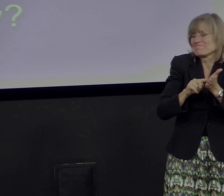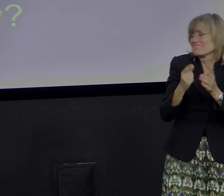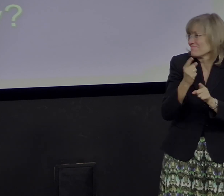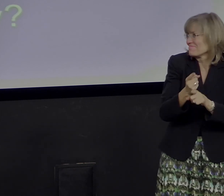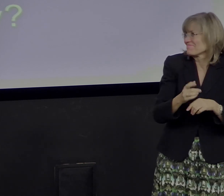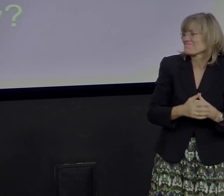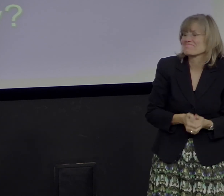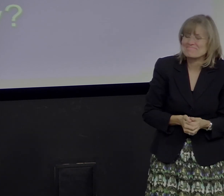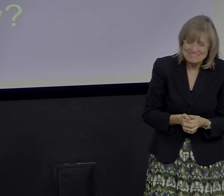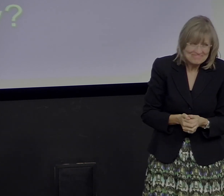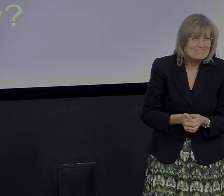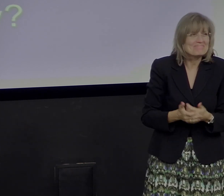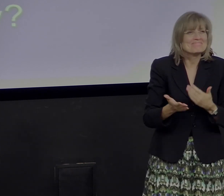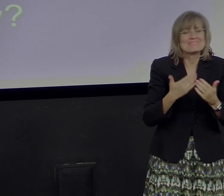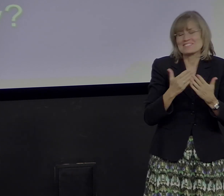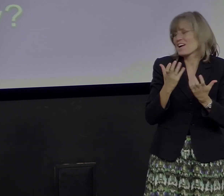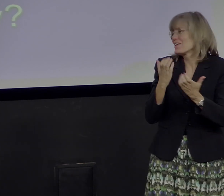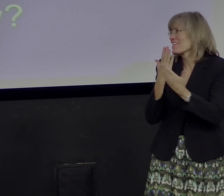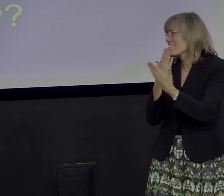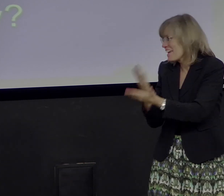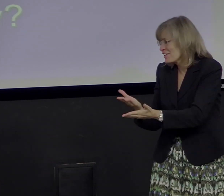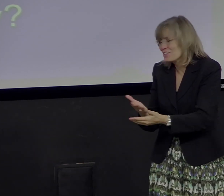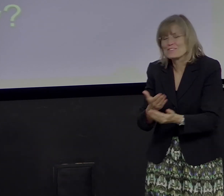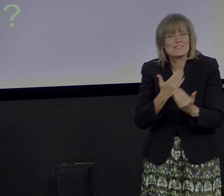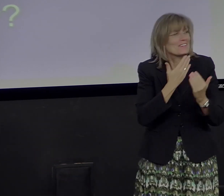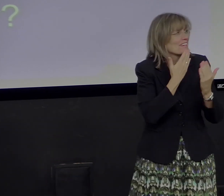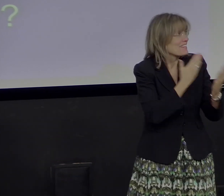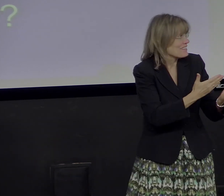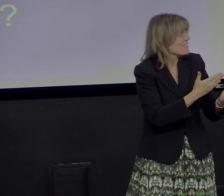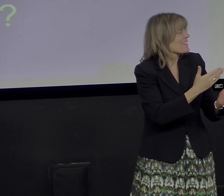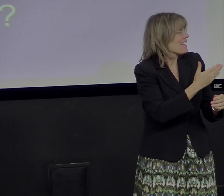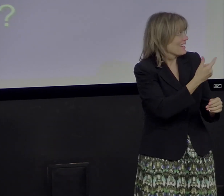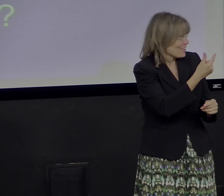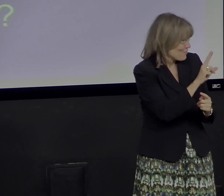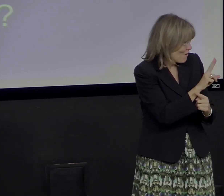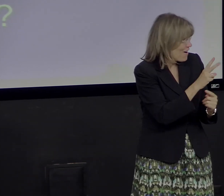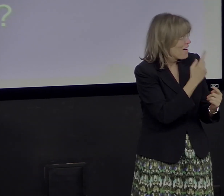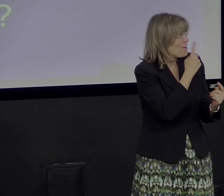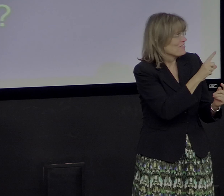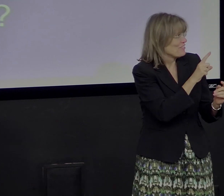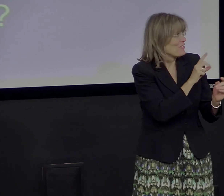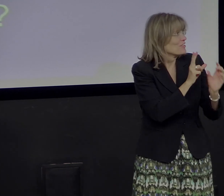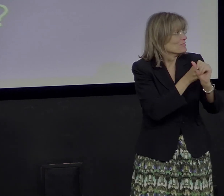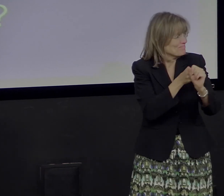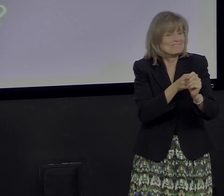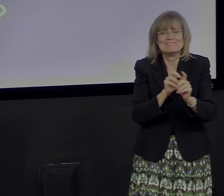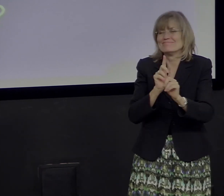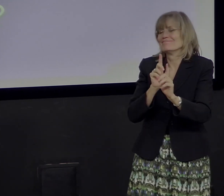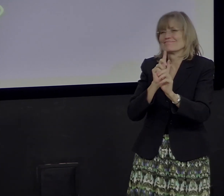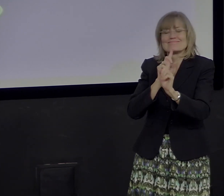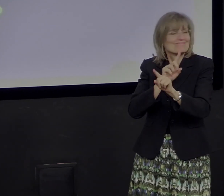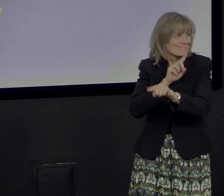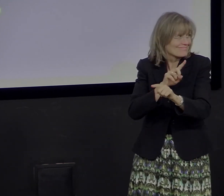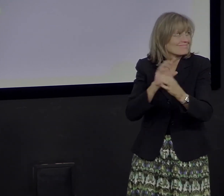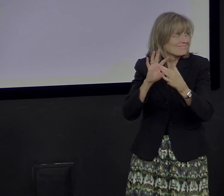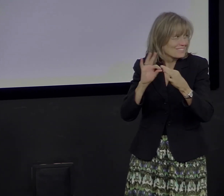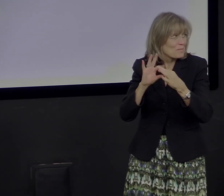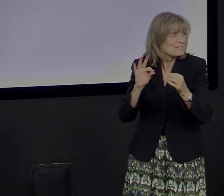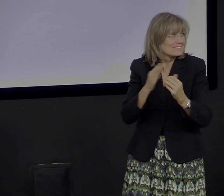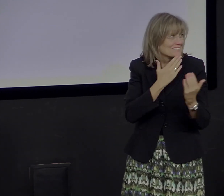obviously many of us are extremely curious about, and so I do want to take an opportunity to thank you. Thank you, Dr. Mather, for joining us for our